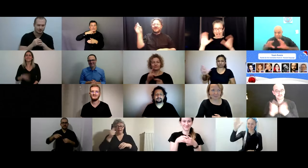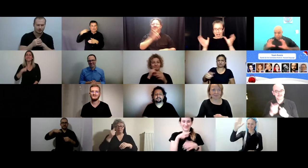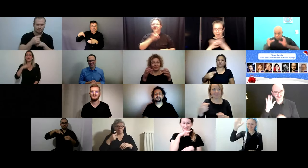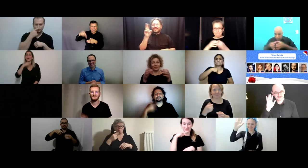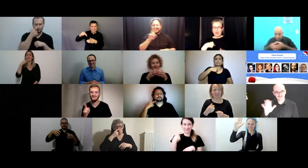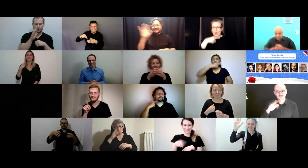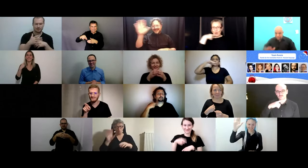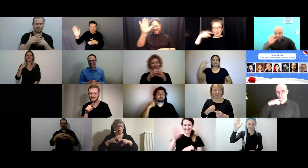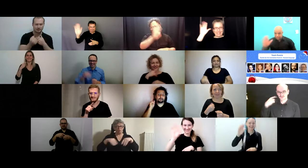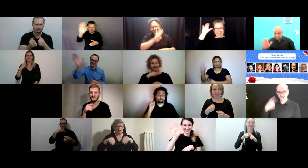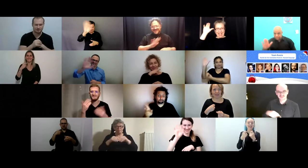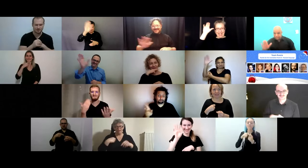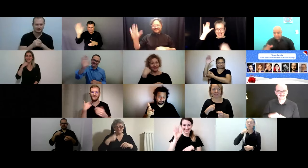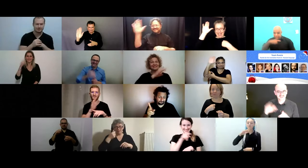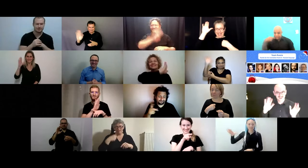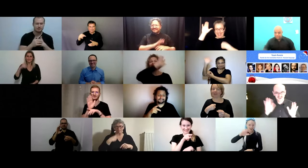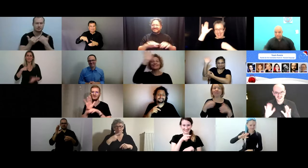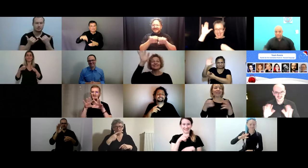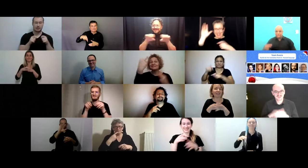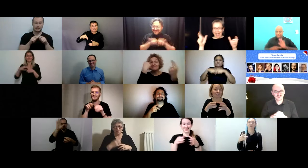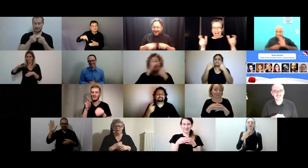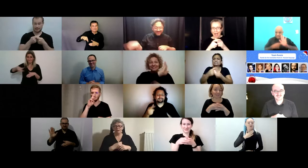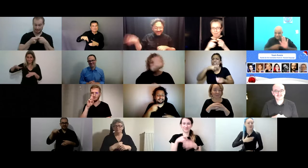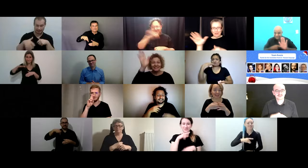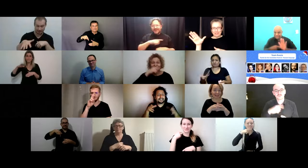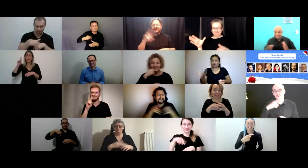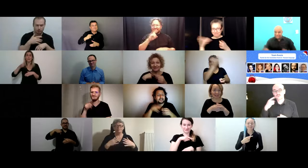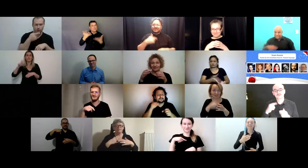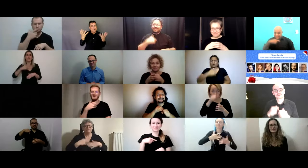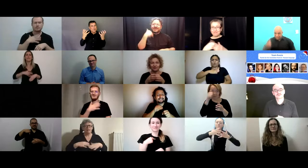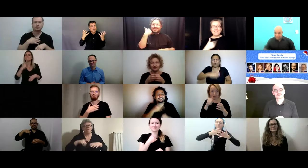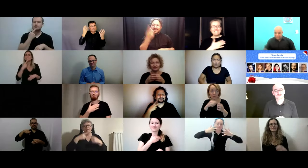Yes, Team Russia here. Hi.